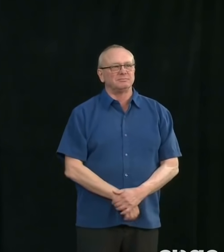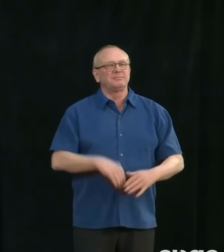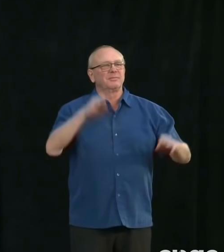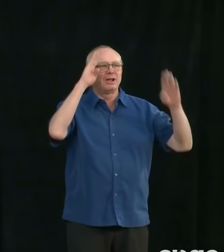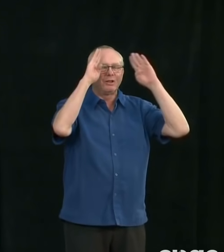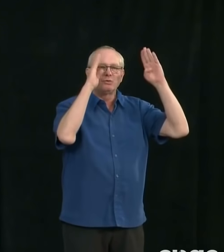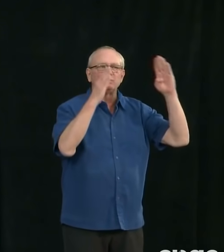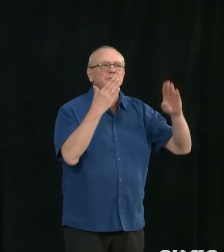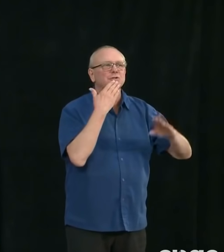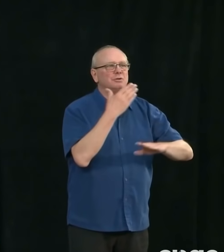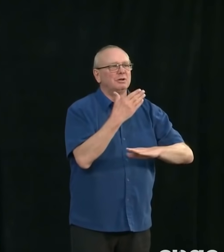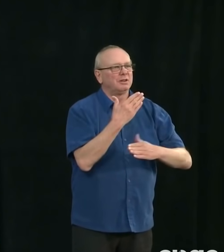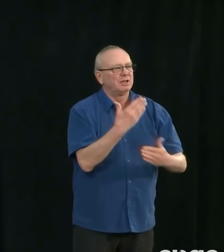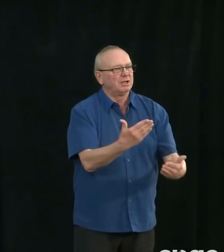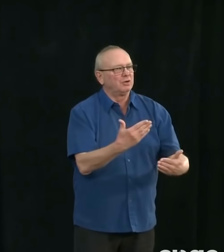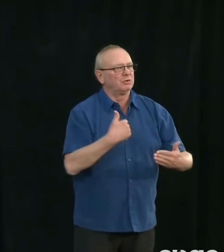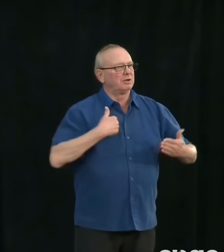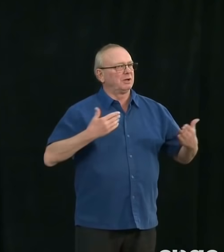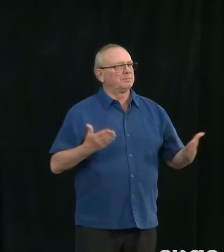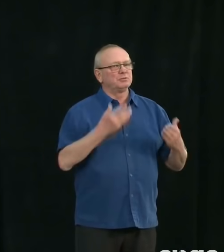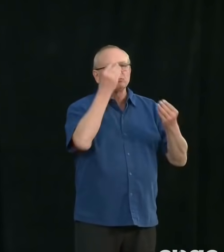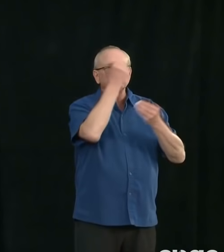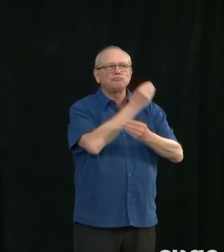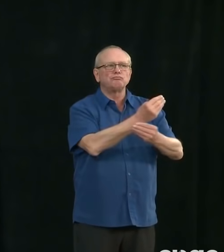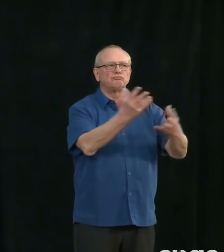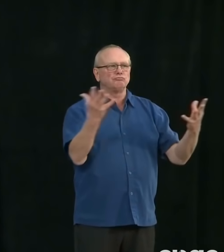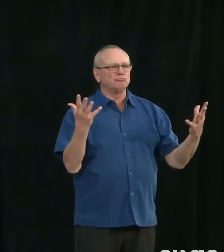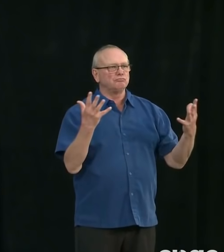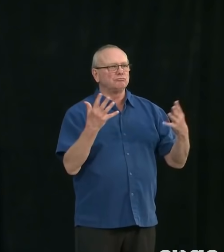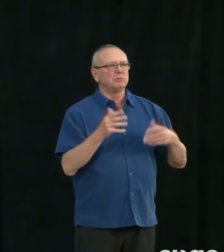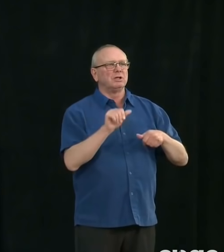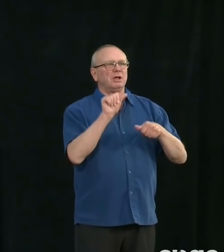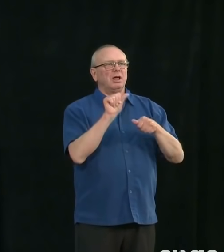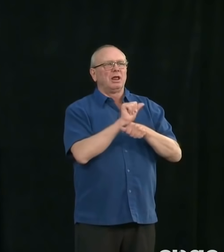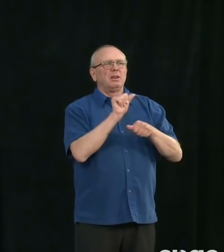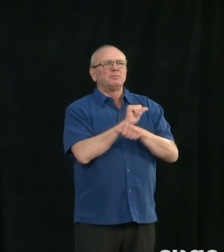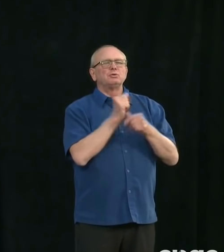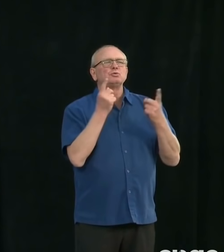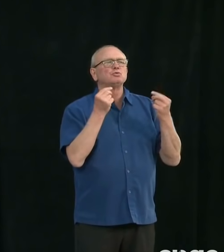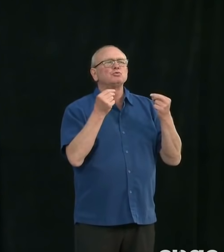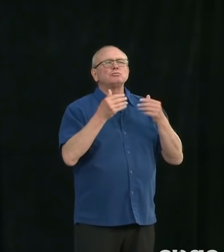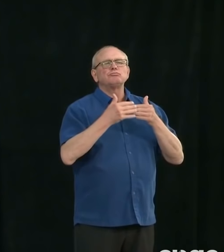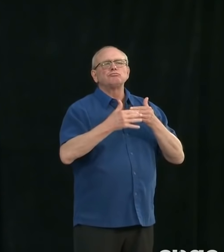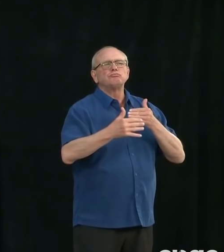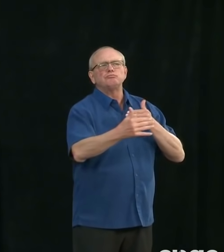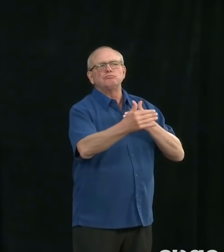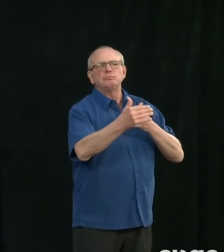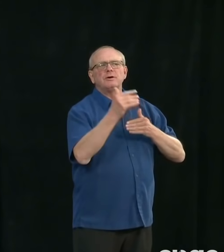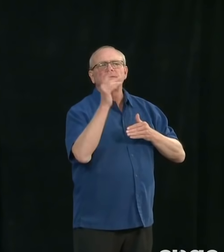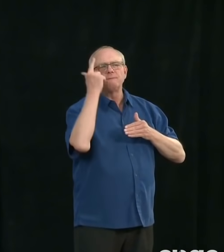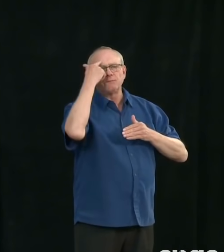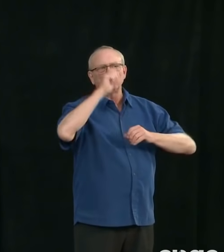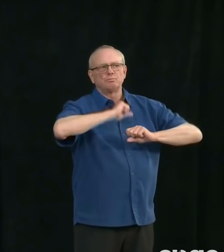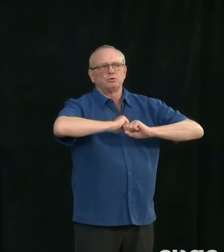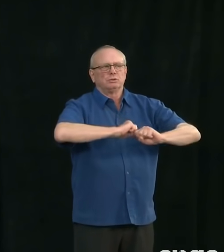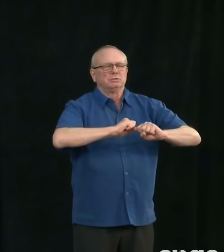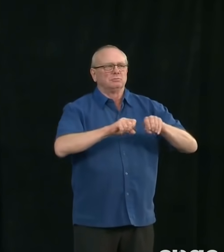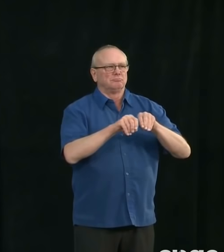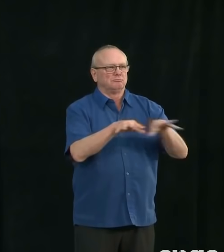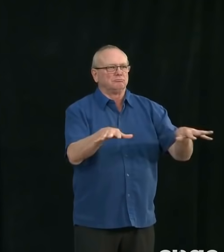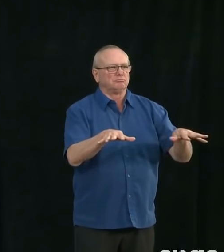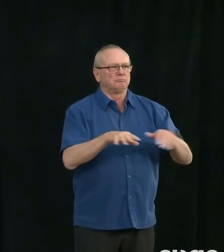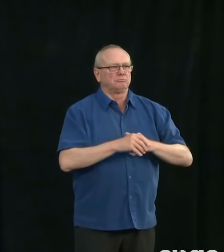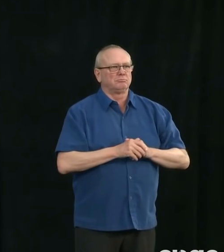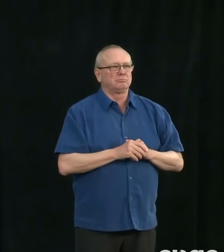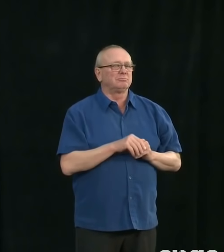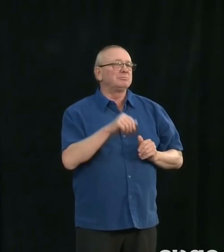protect Albertans from the spread of COVID-19 in our province. Before I begin, I'd like to acknowledge that yesterday, for the first time, recovered